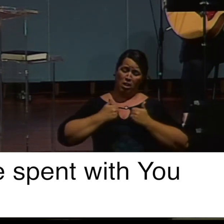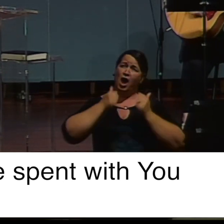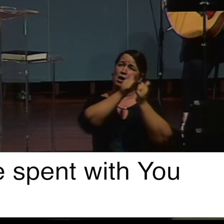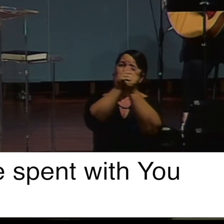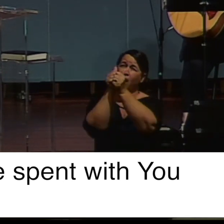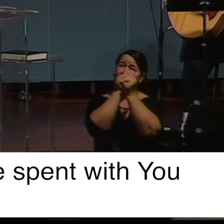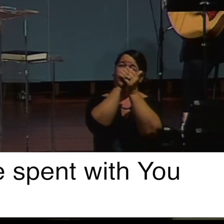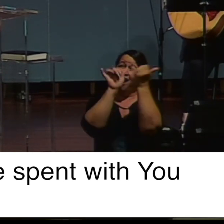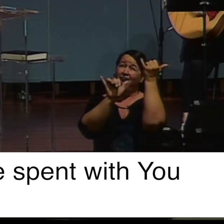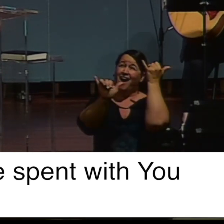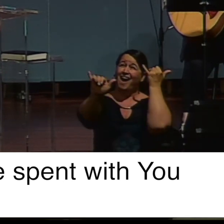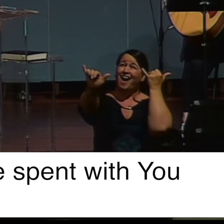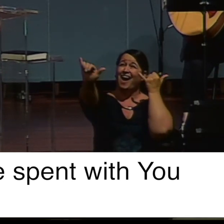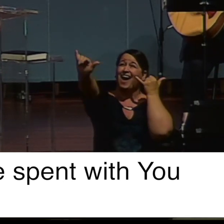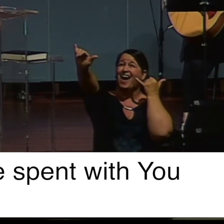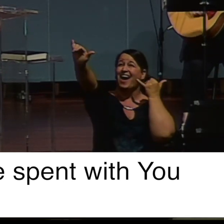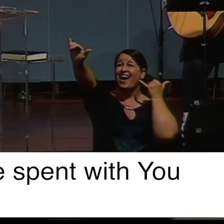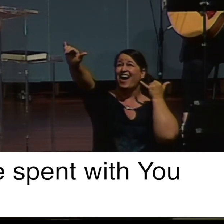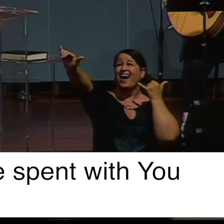spent with you.